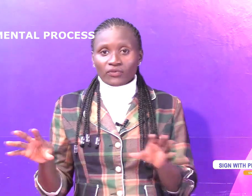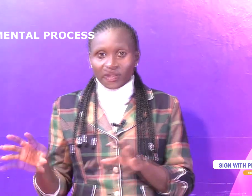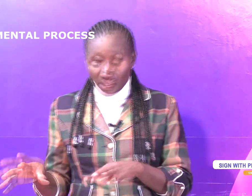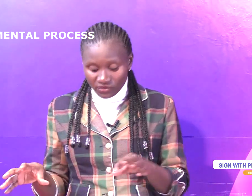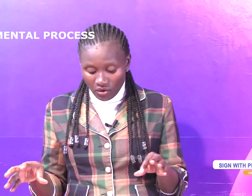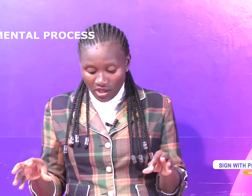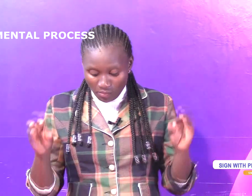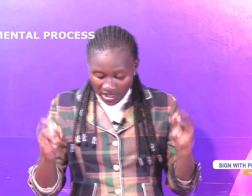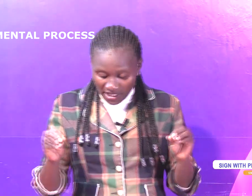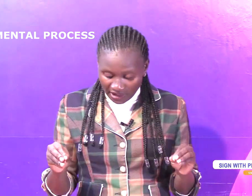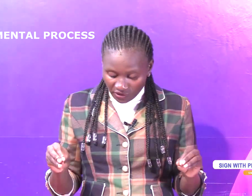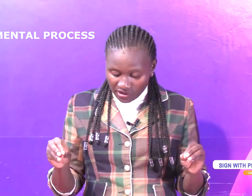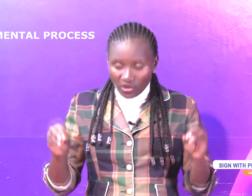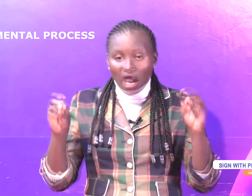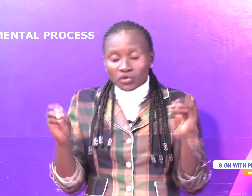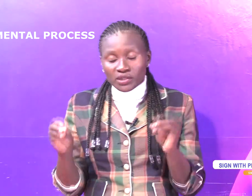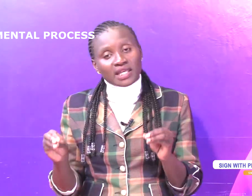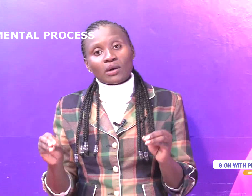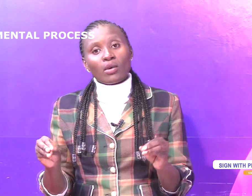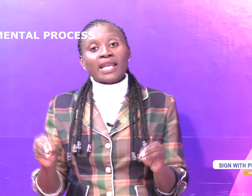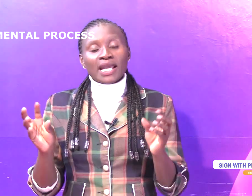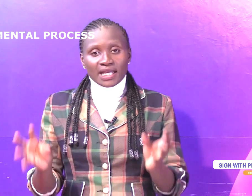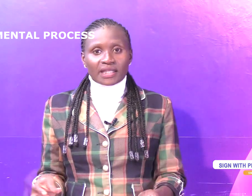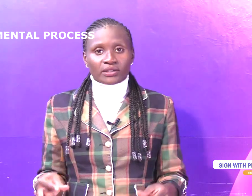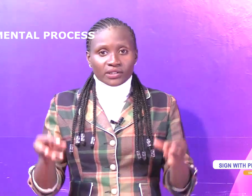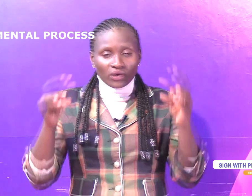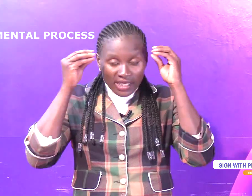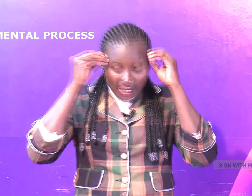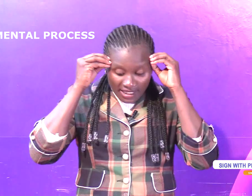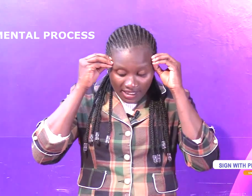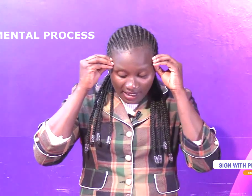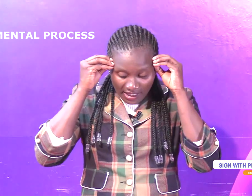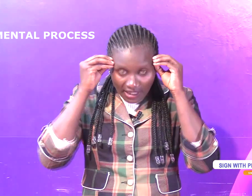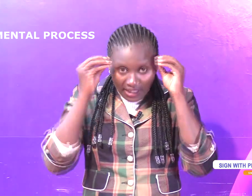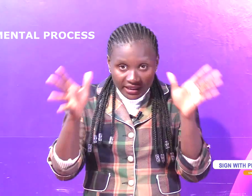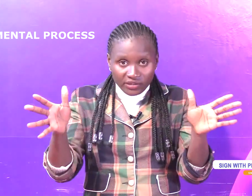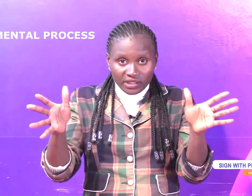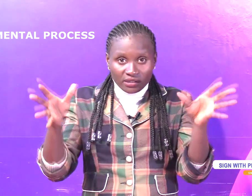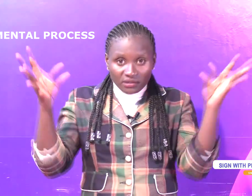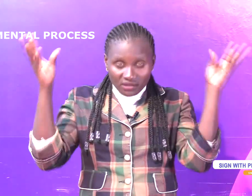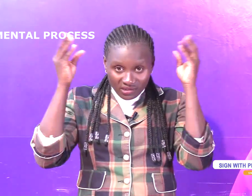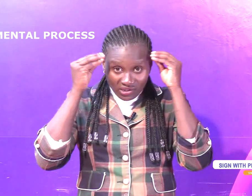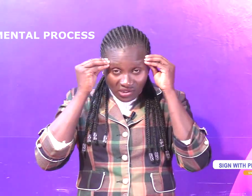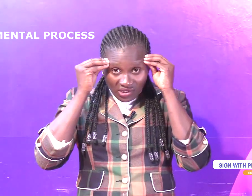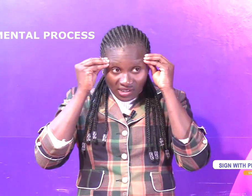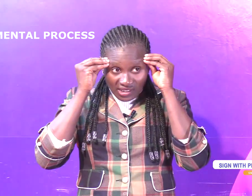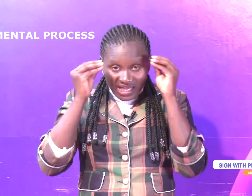So being illiterate. So how do we sign the word illiterate? So illiterate, learning